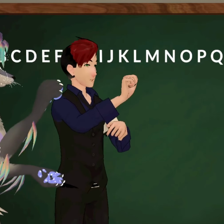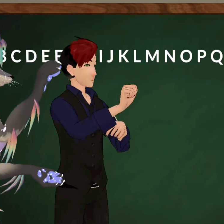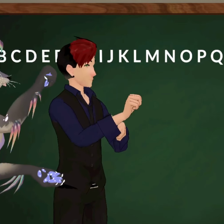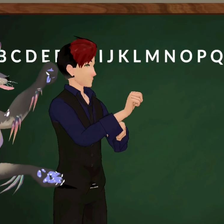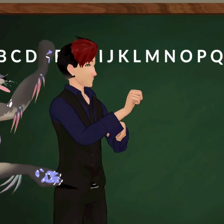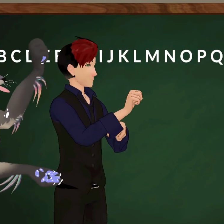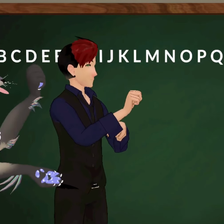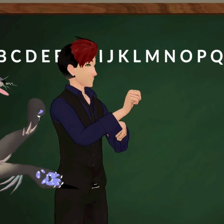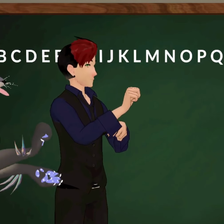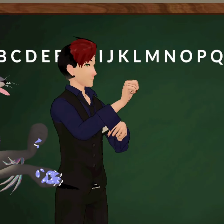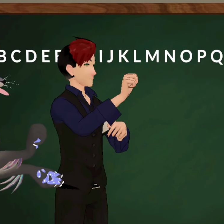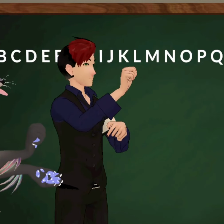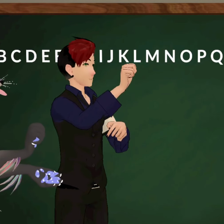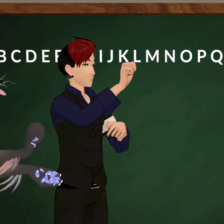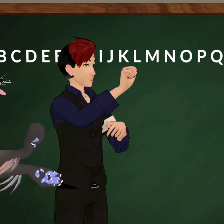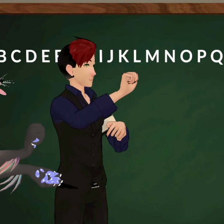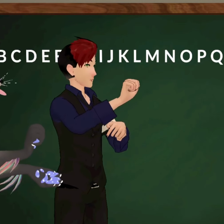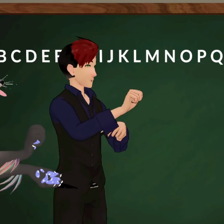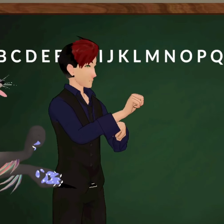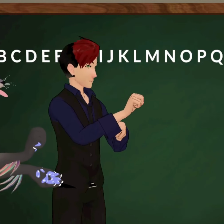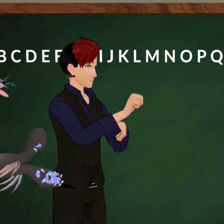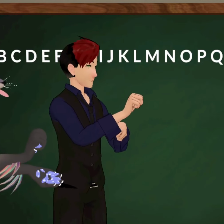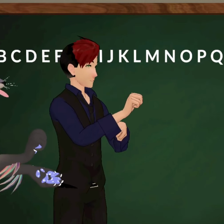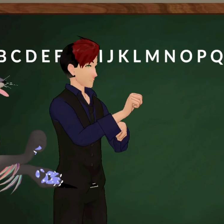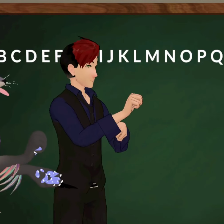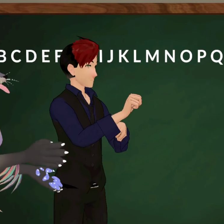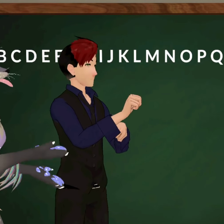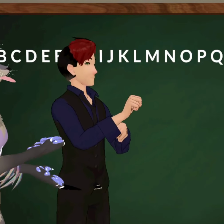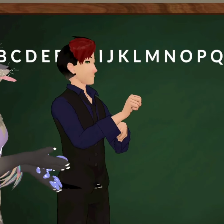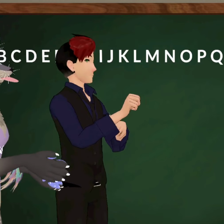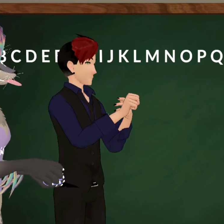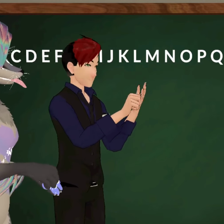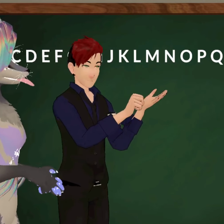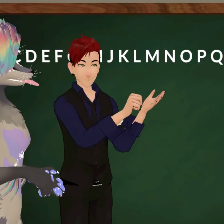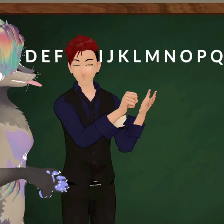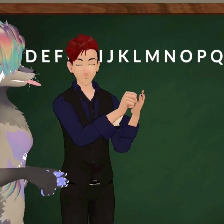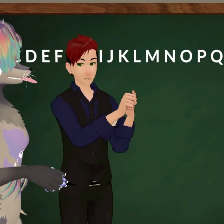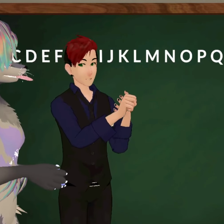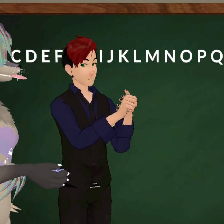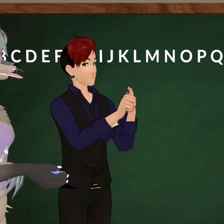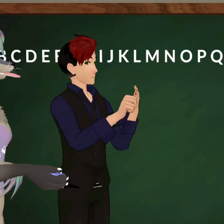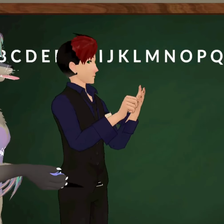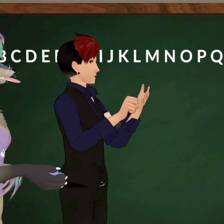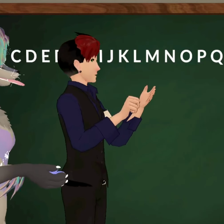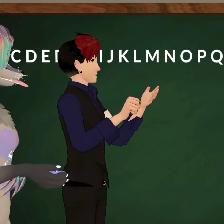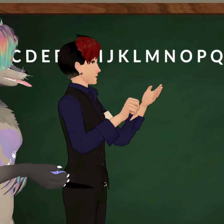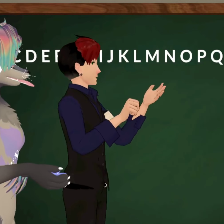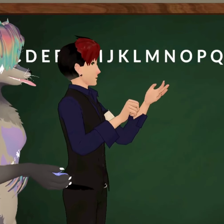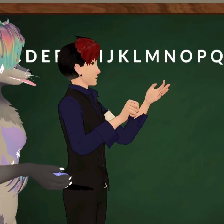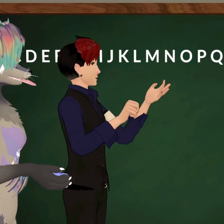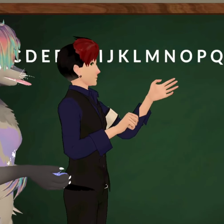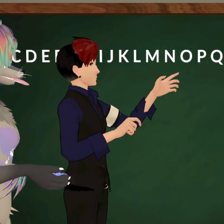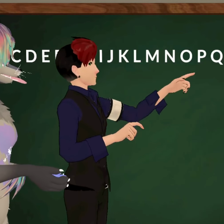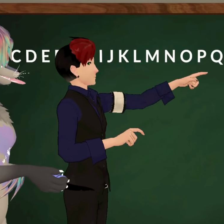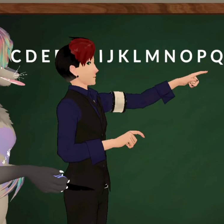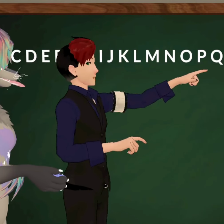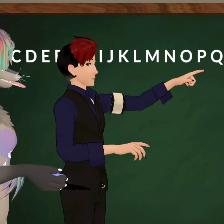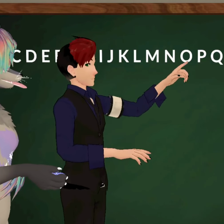hand. We actually draw the shape of an S. It's again, same way for genre VR.